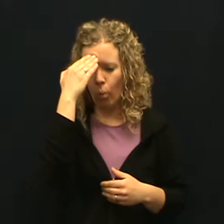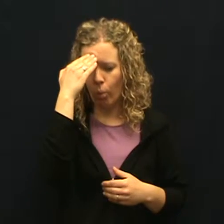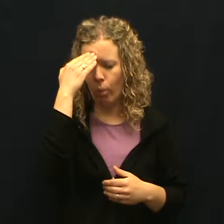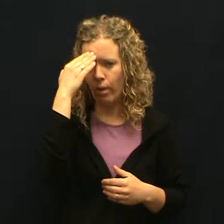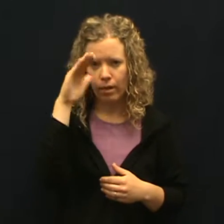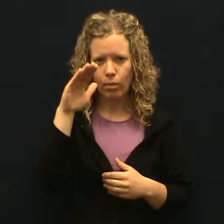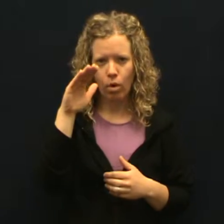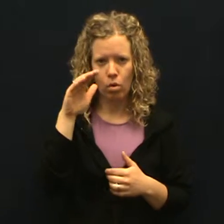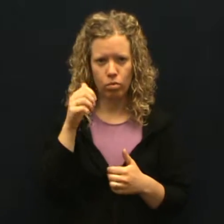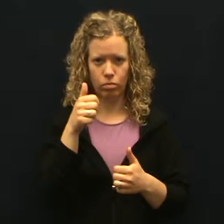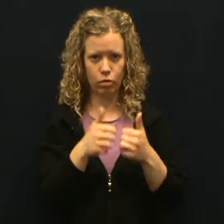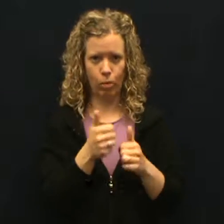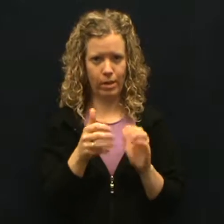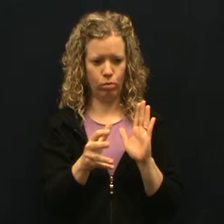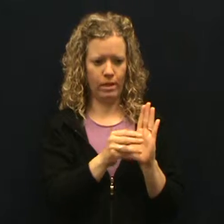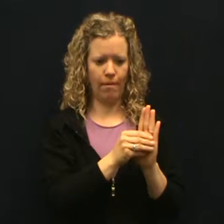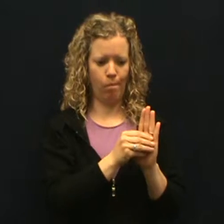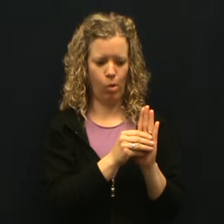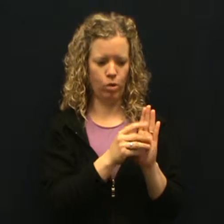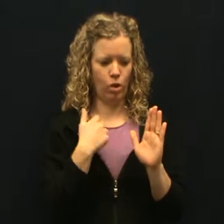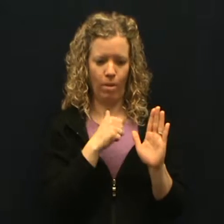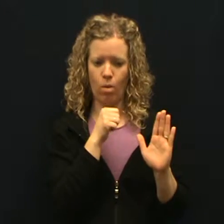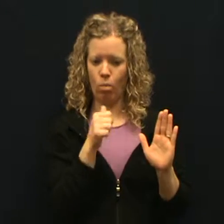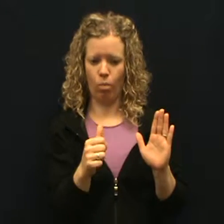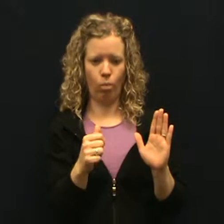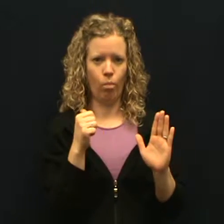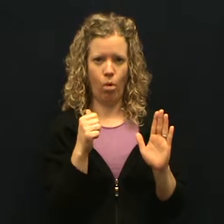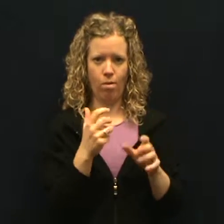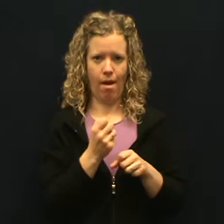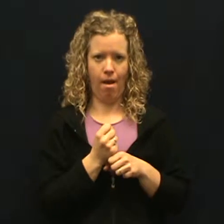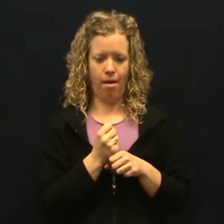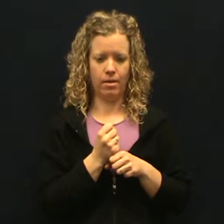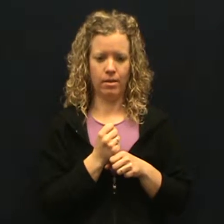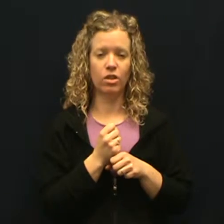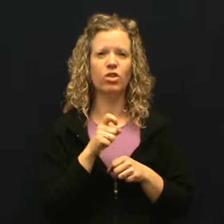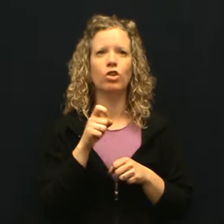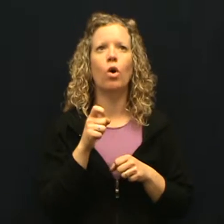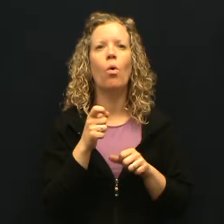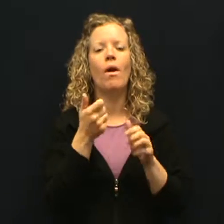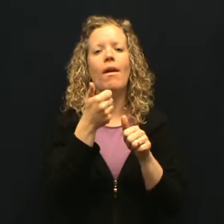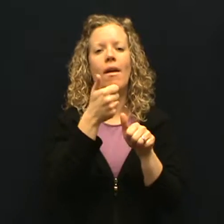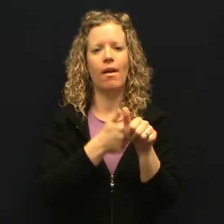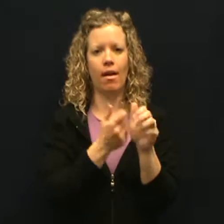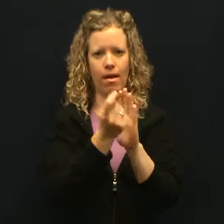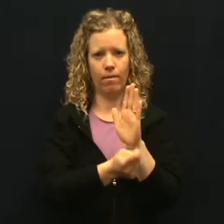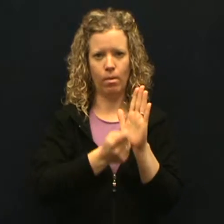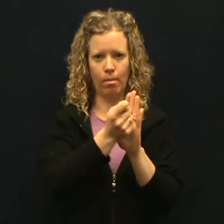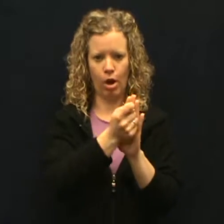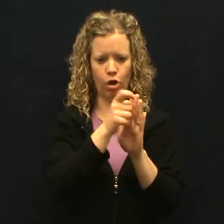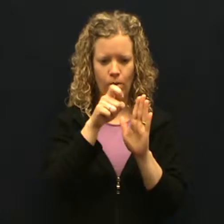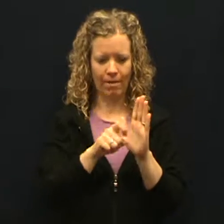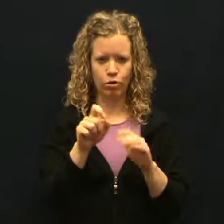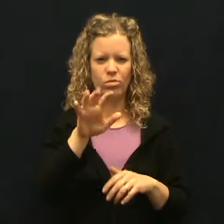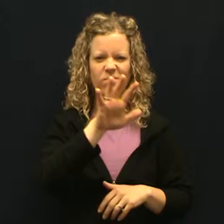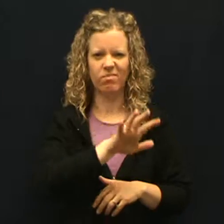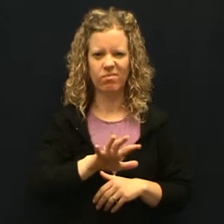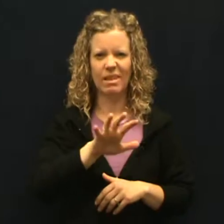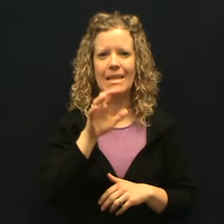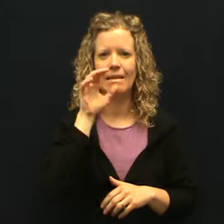be collectible, so we have to estimate every period an amount of uncollectible receivables, in other words, our bad